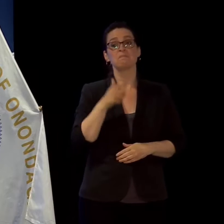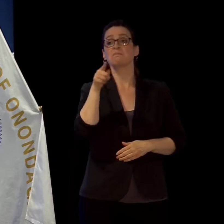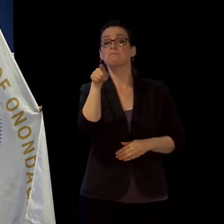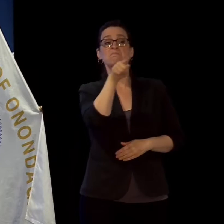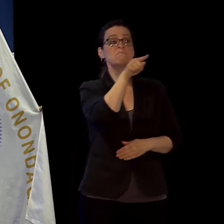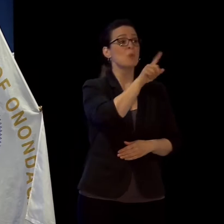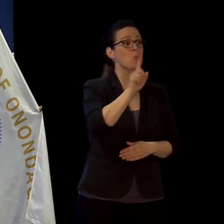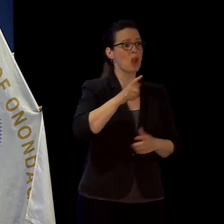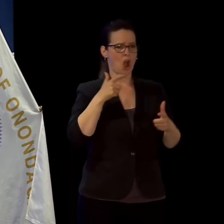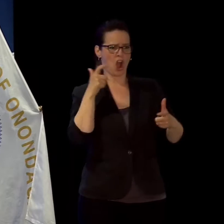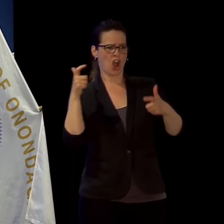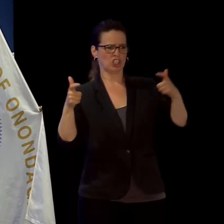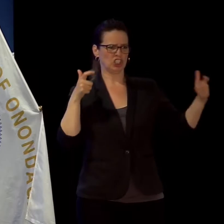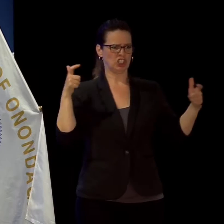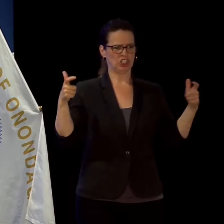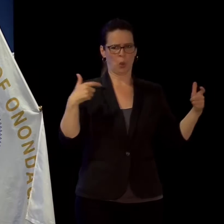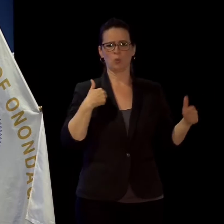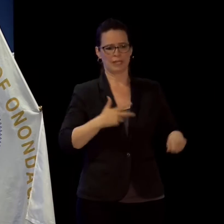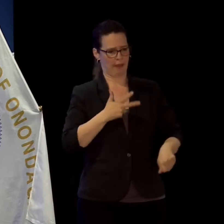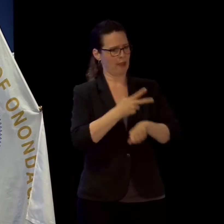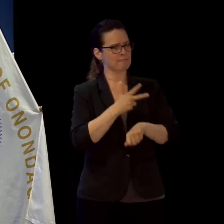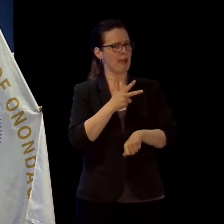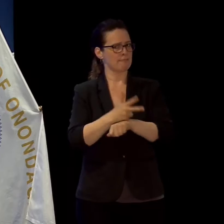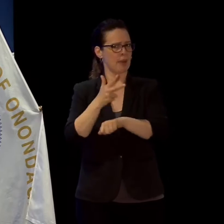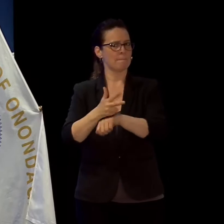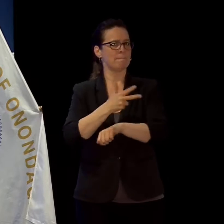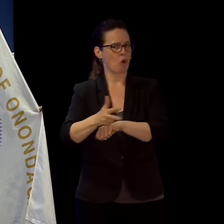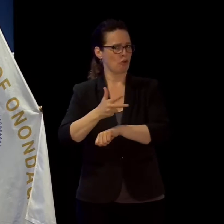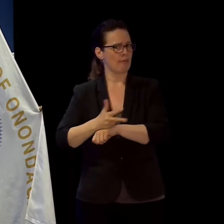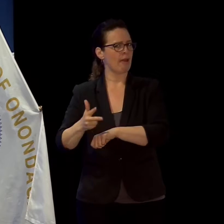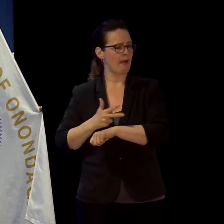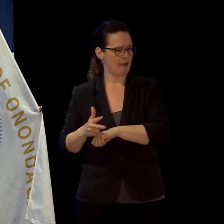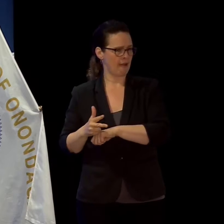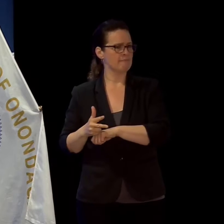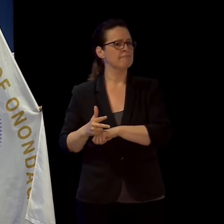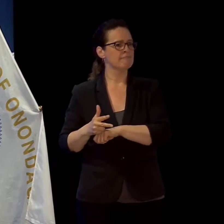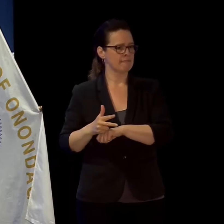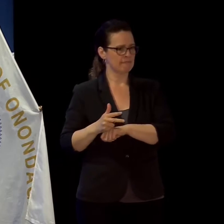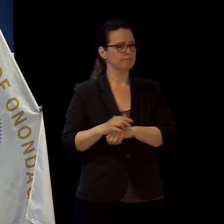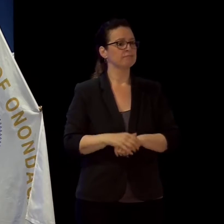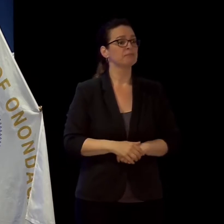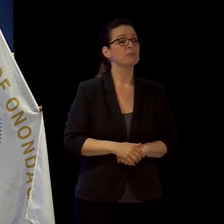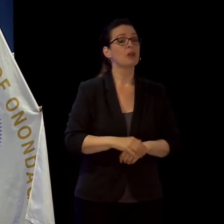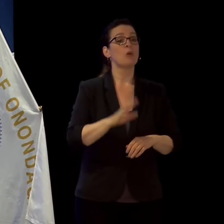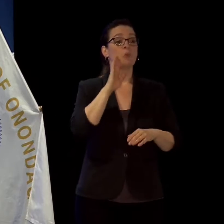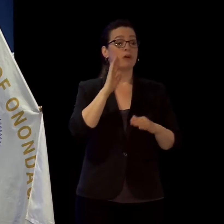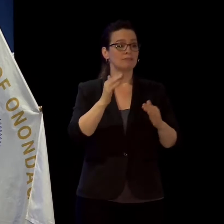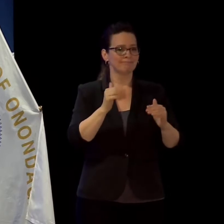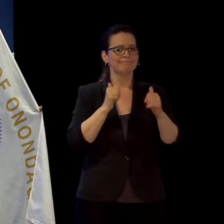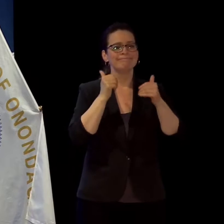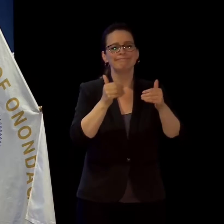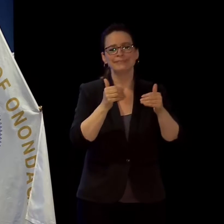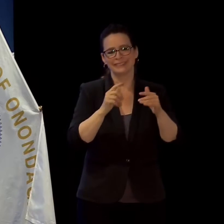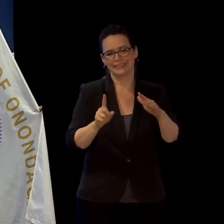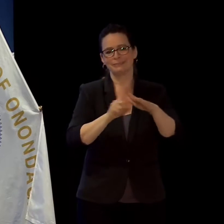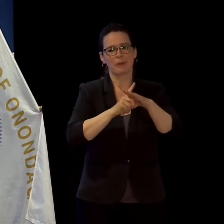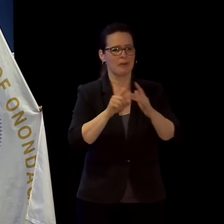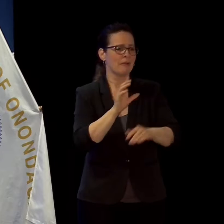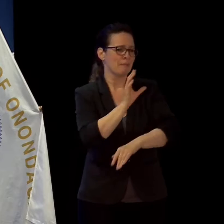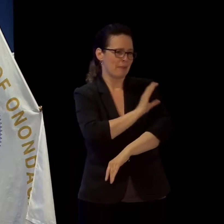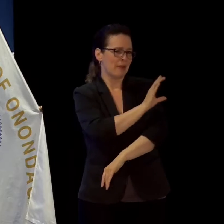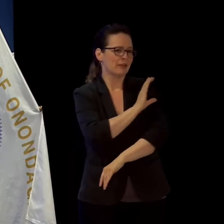teams. We'll probably do a couple pop-up clinics based off of updated zip code data, depending on